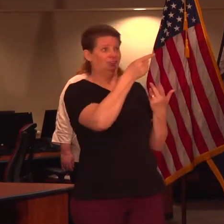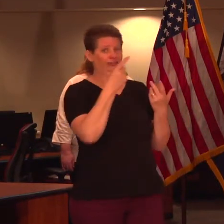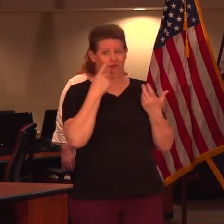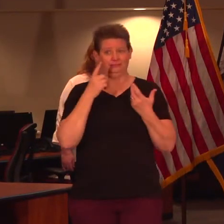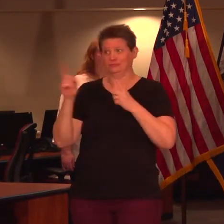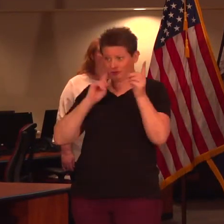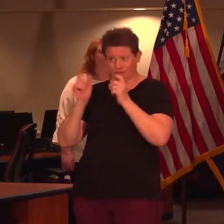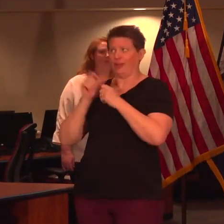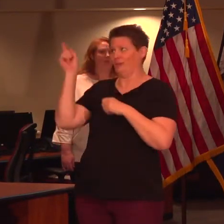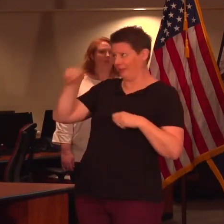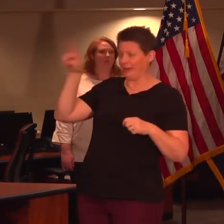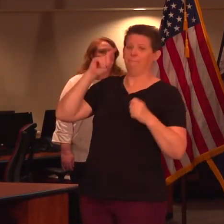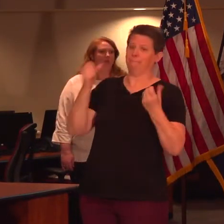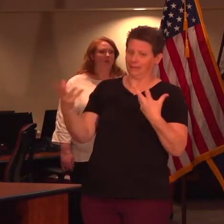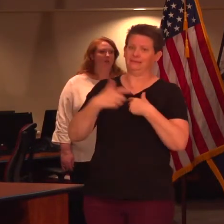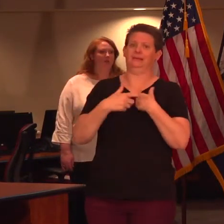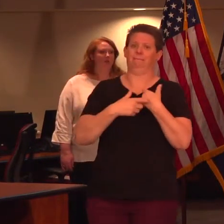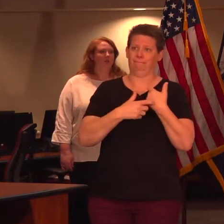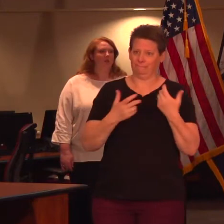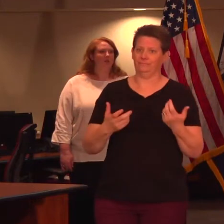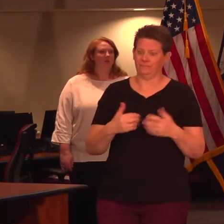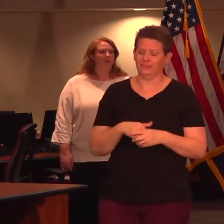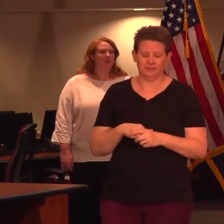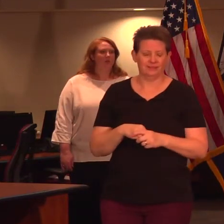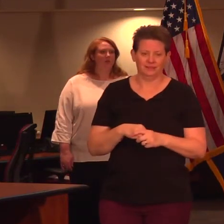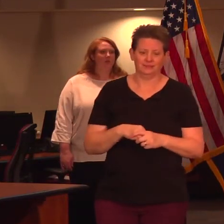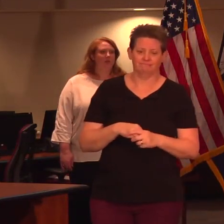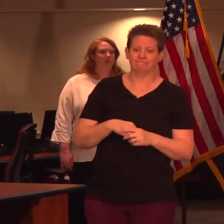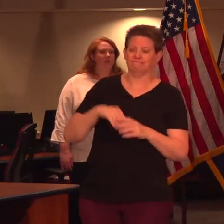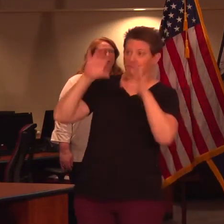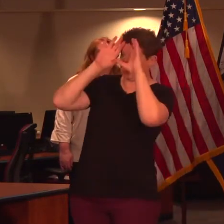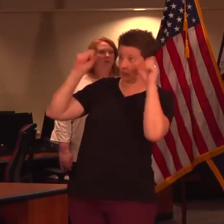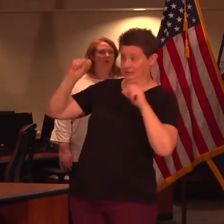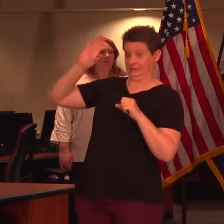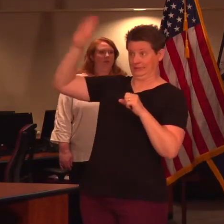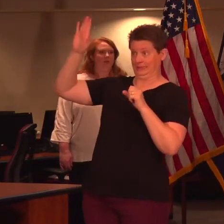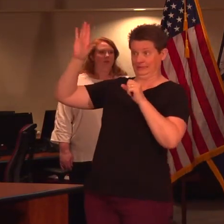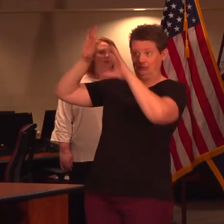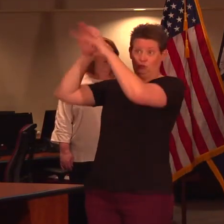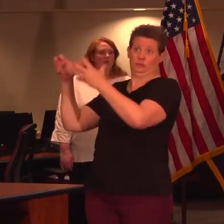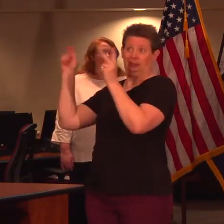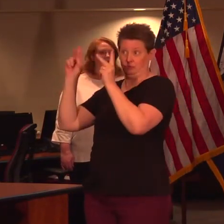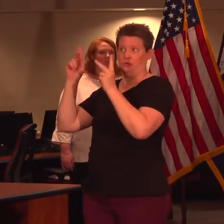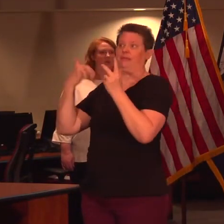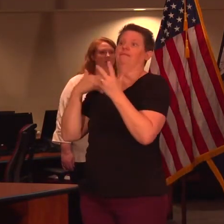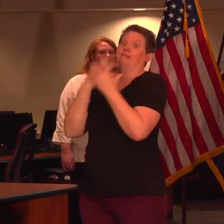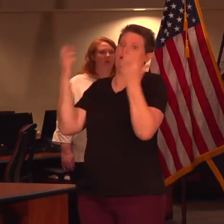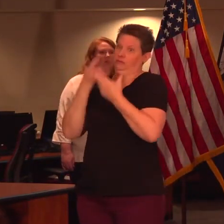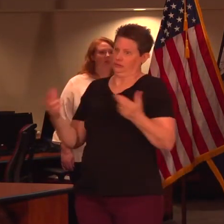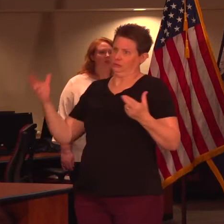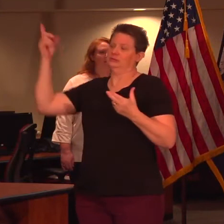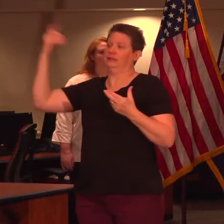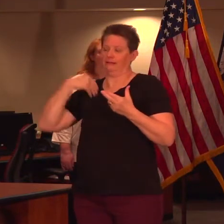this building numerous times, and I know that the president and his administration control a lot of resources. We know